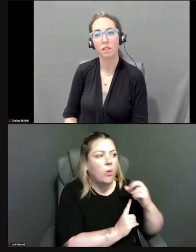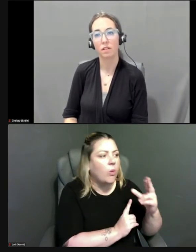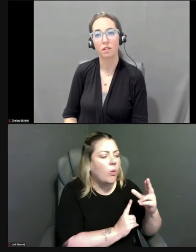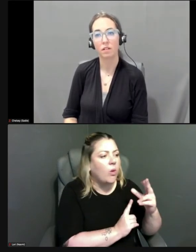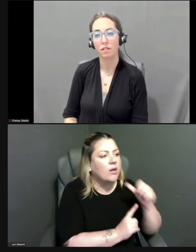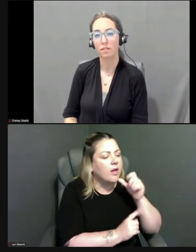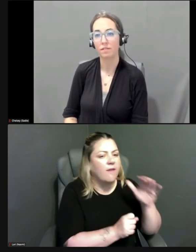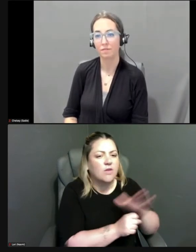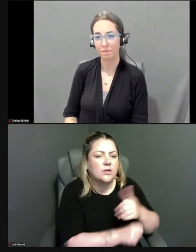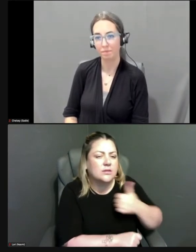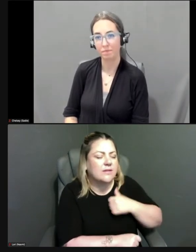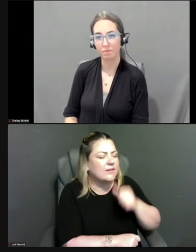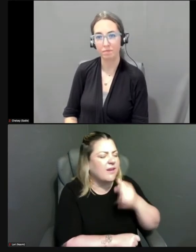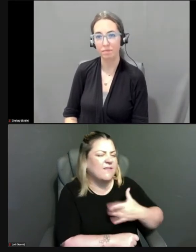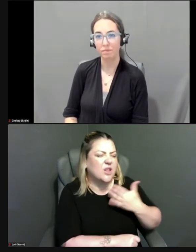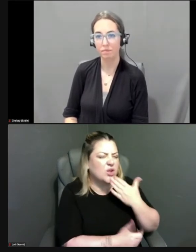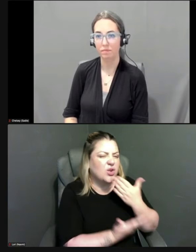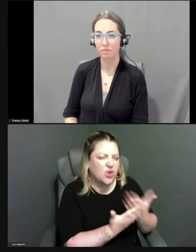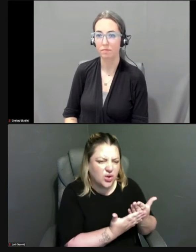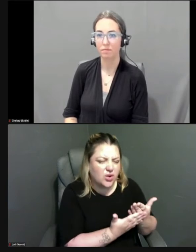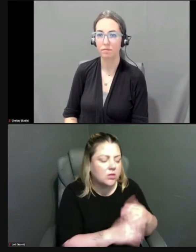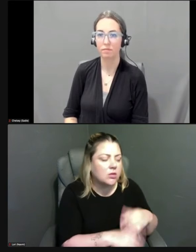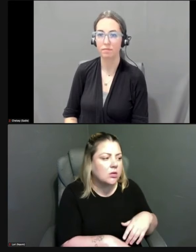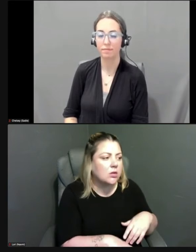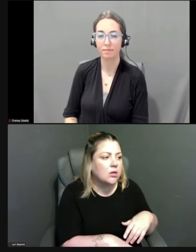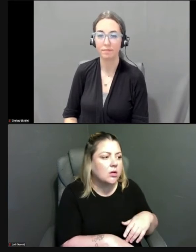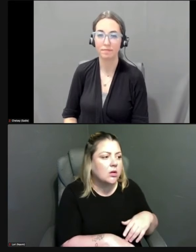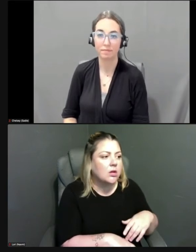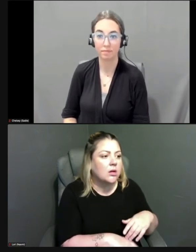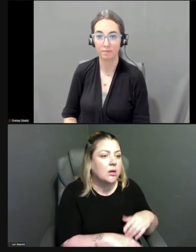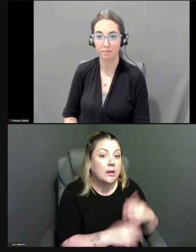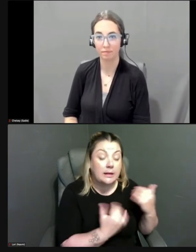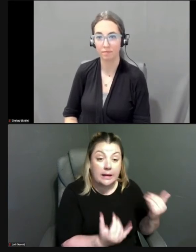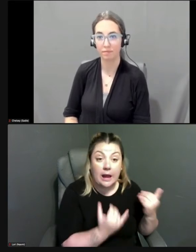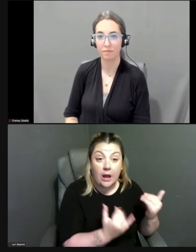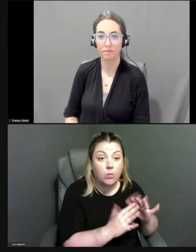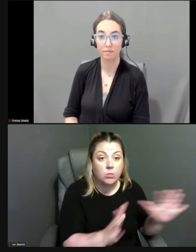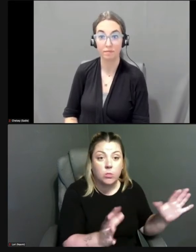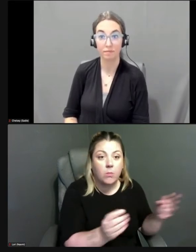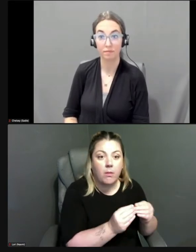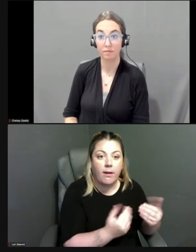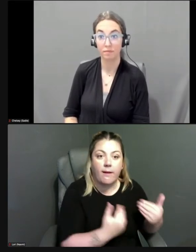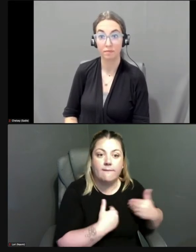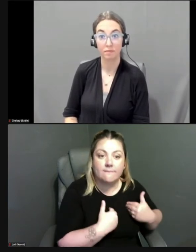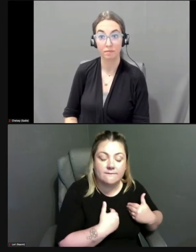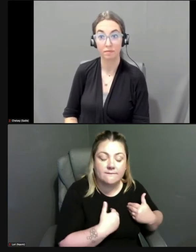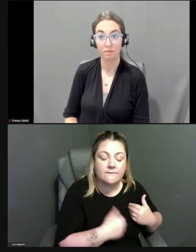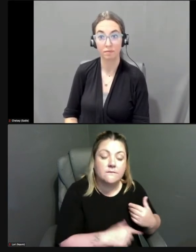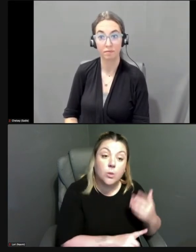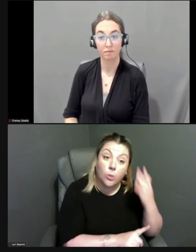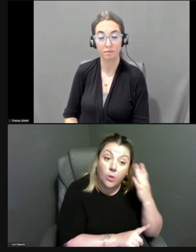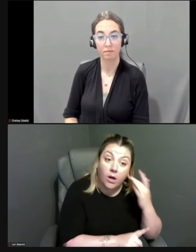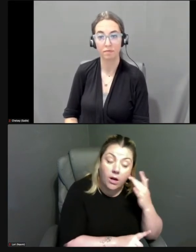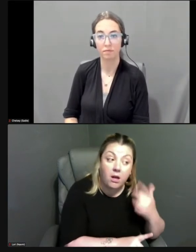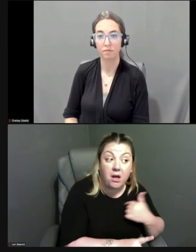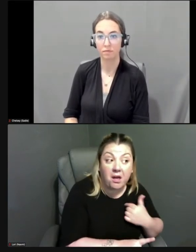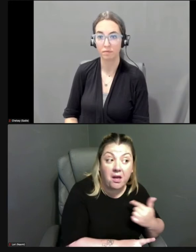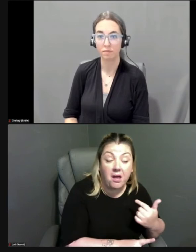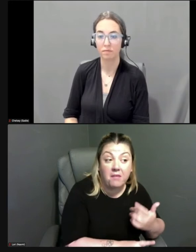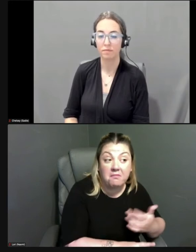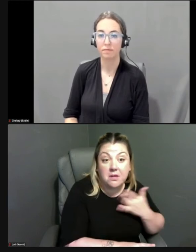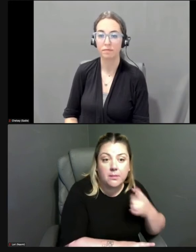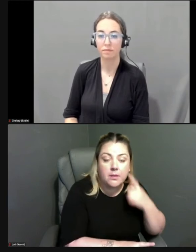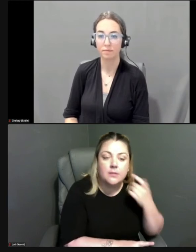didn't feel good. And I really don't have any of those anymore. And I think a lot of that comes down to